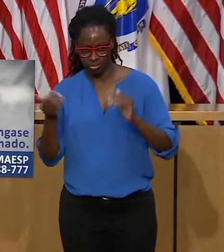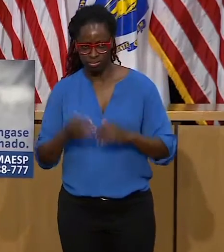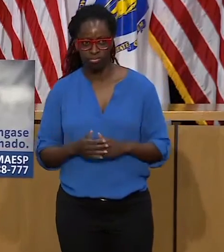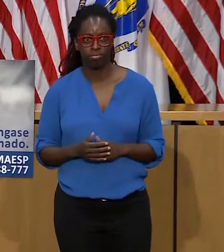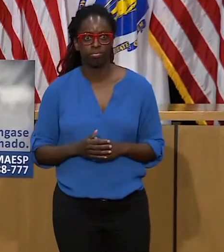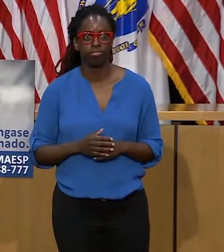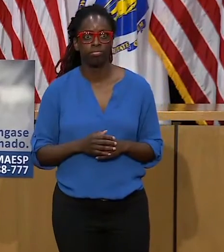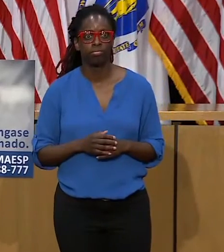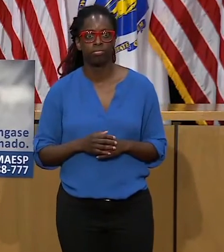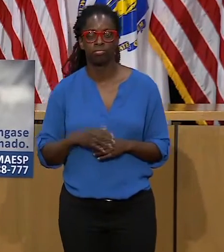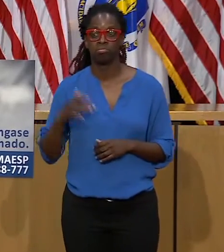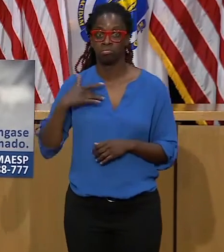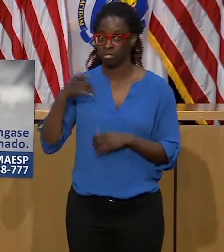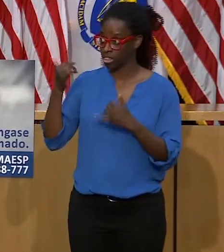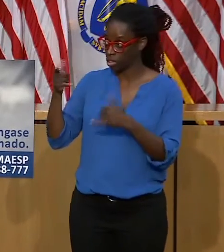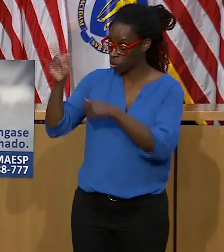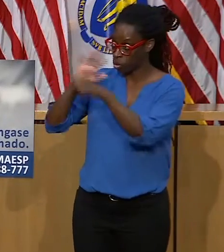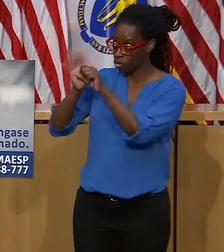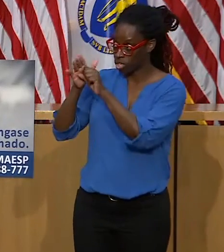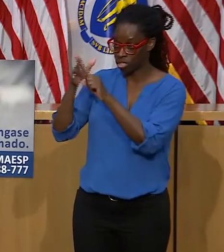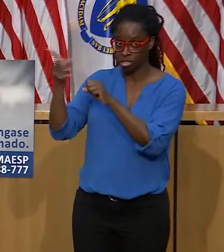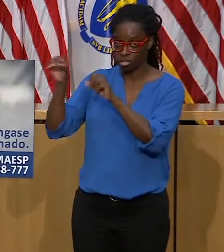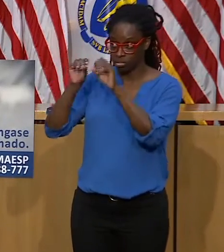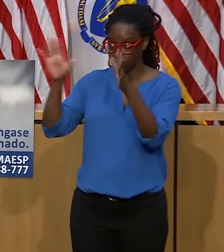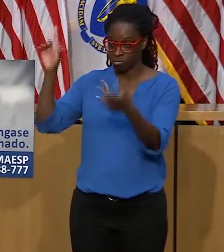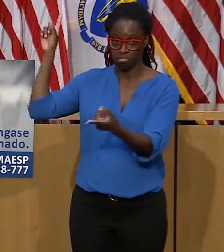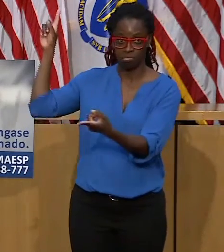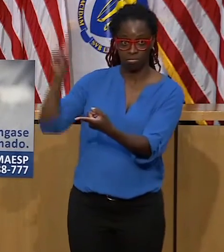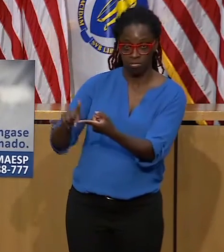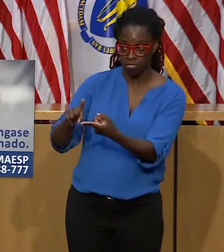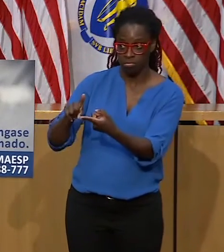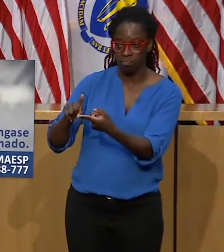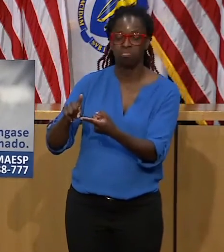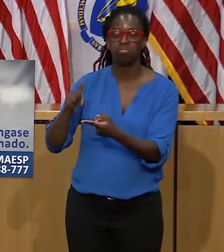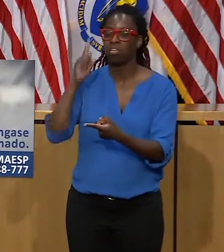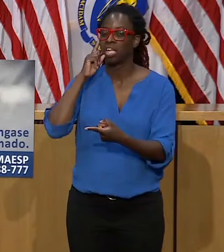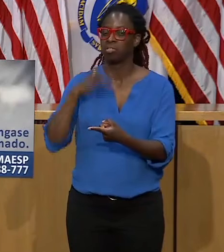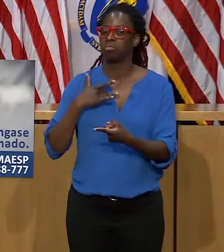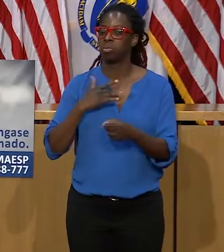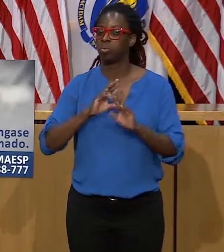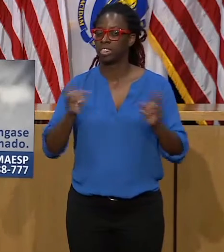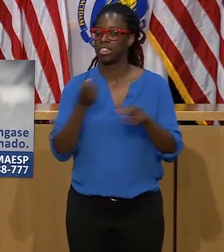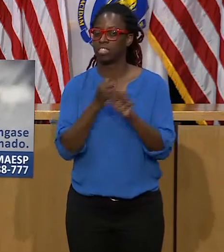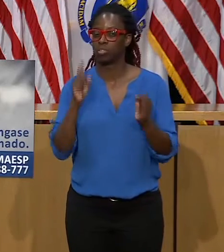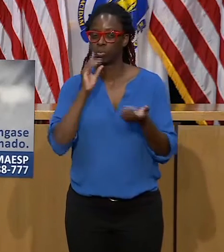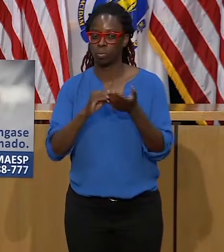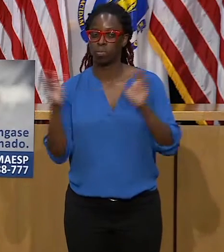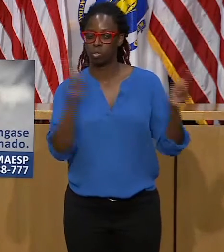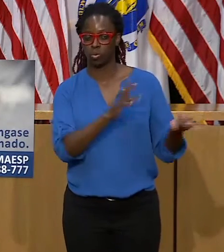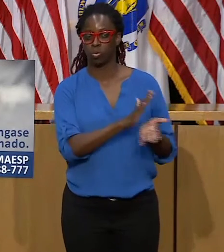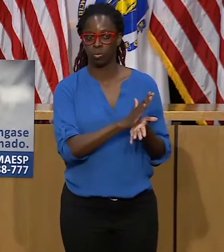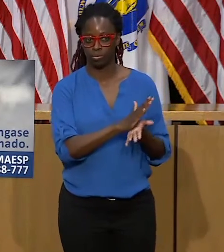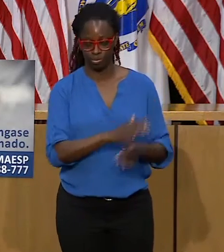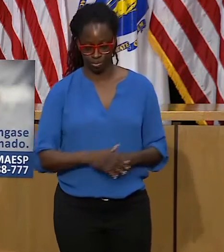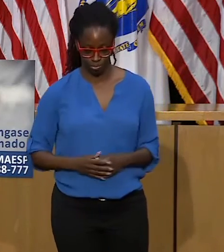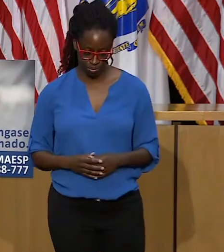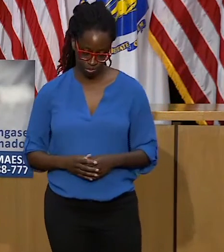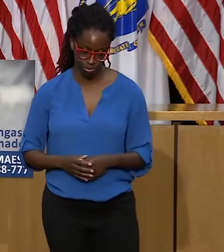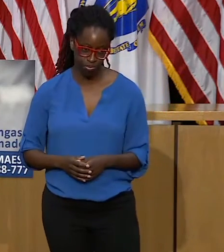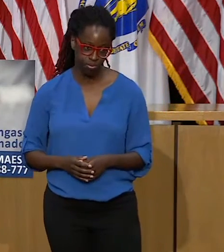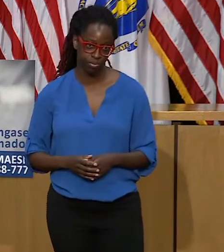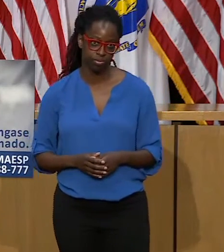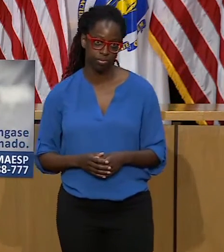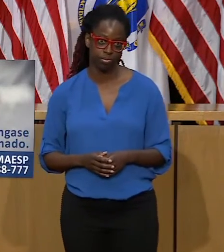to in-person learning at school. But this does not mean that we can let our guard down, either in the schools or in